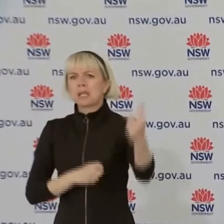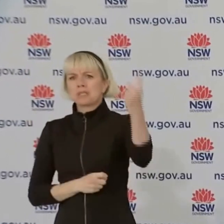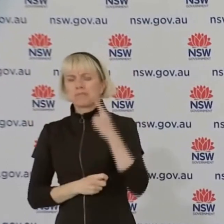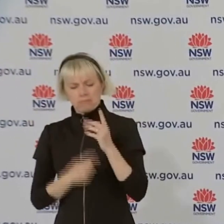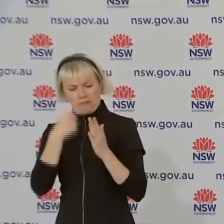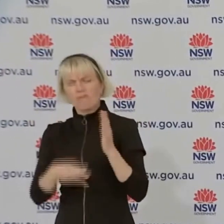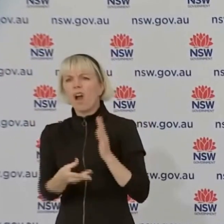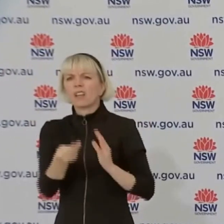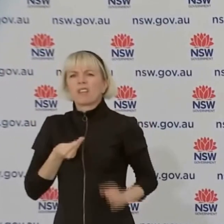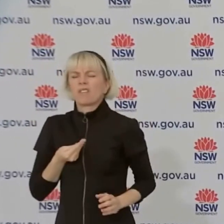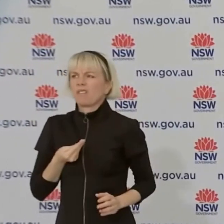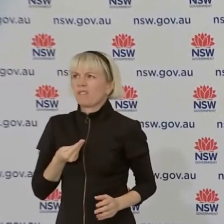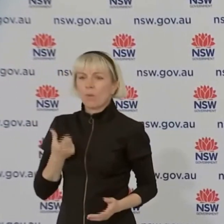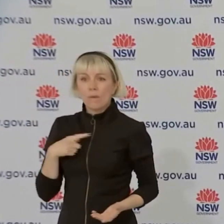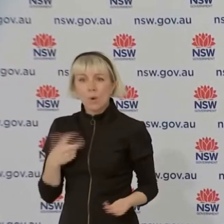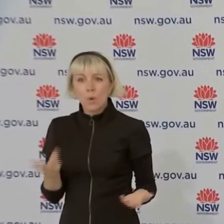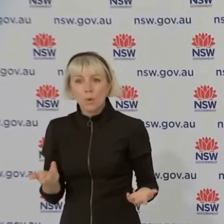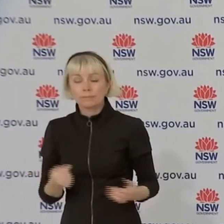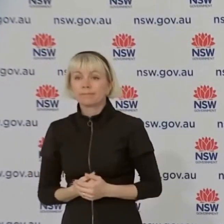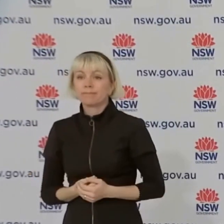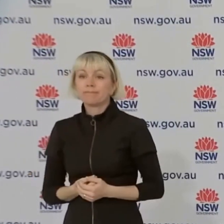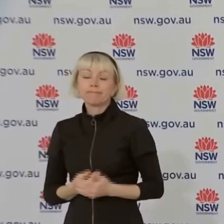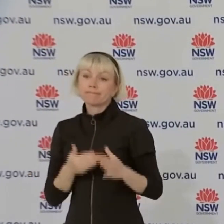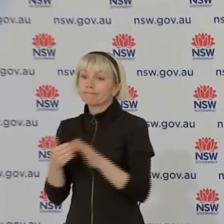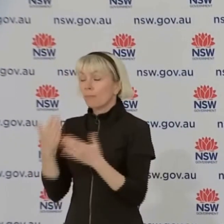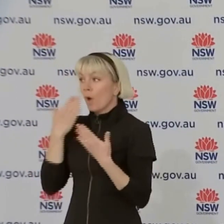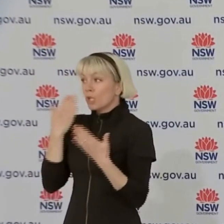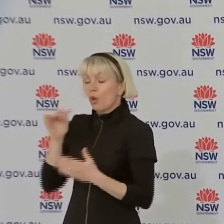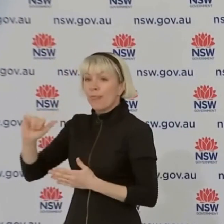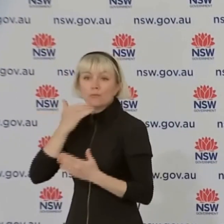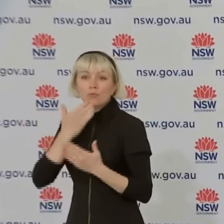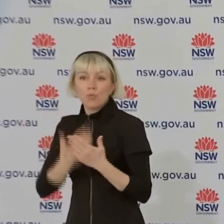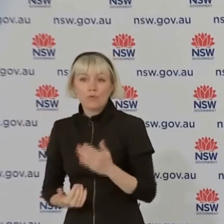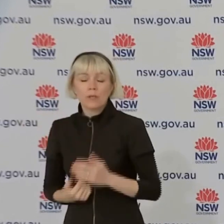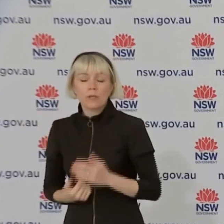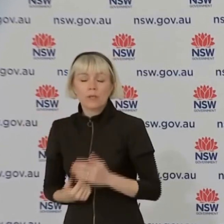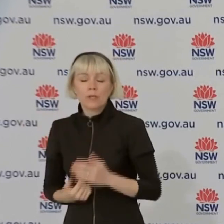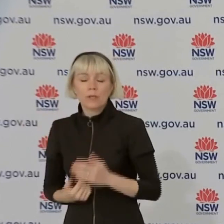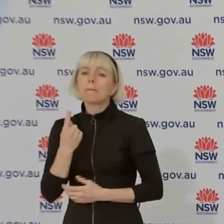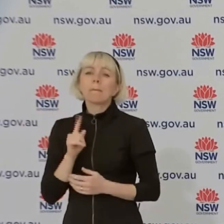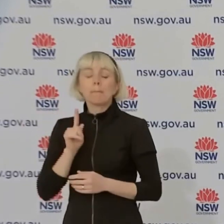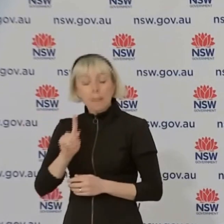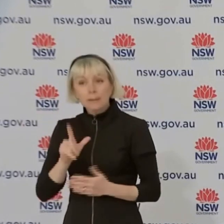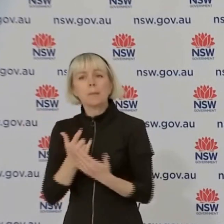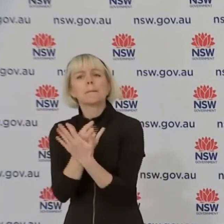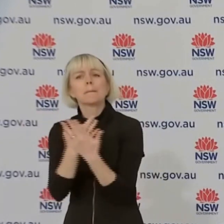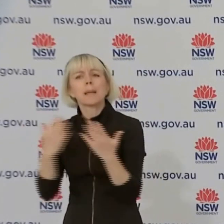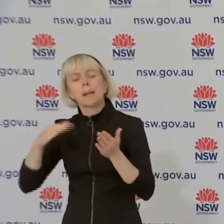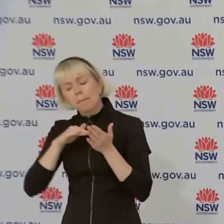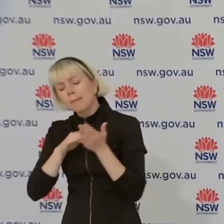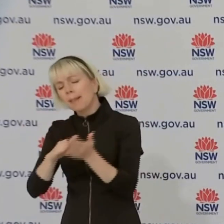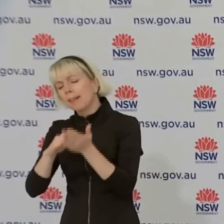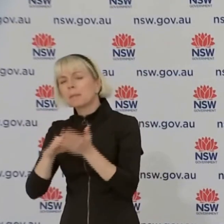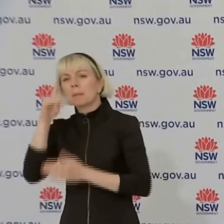gentleman flying the kite. I think what's interesting is that there are millions of people every single